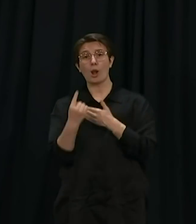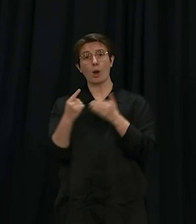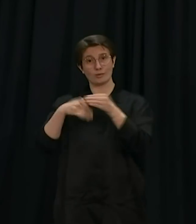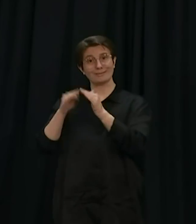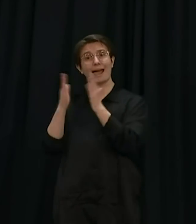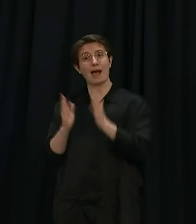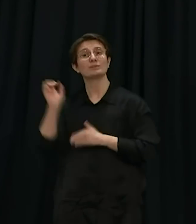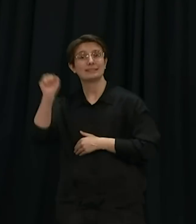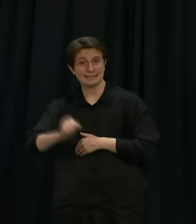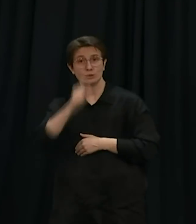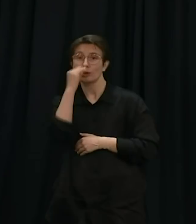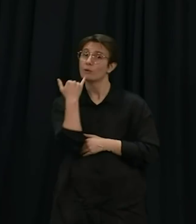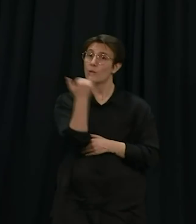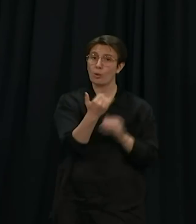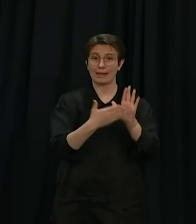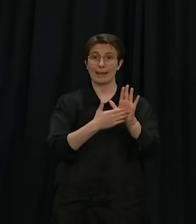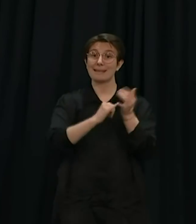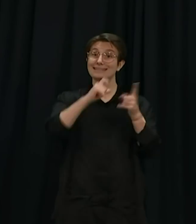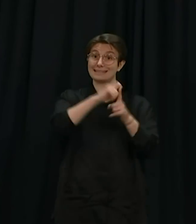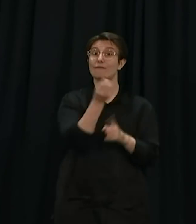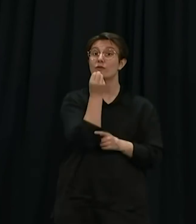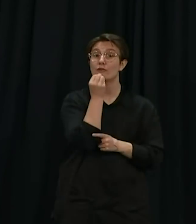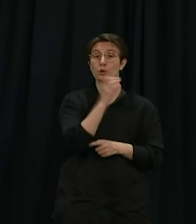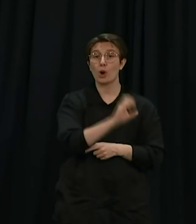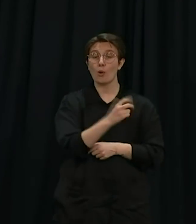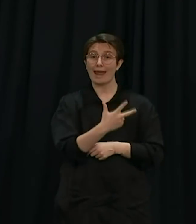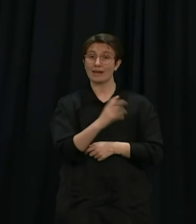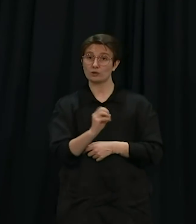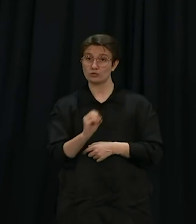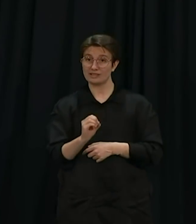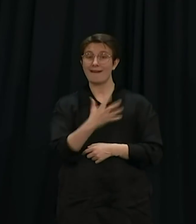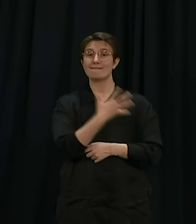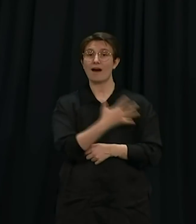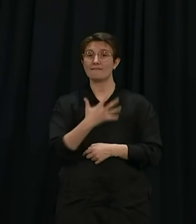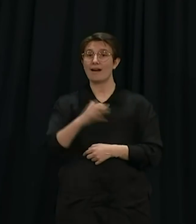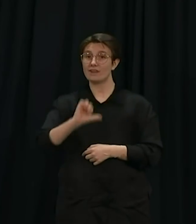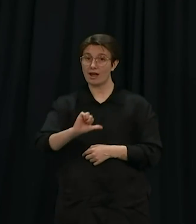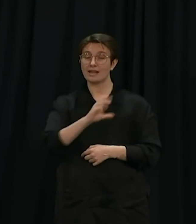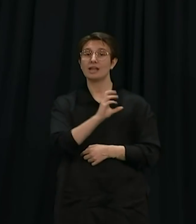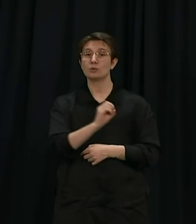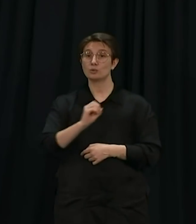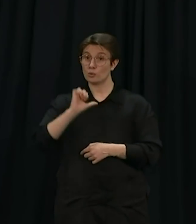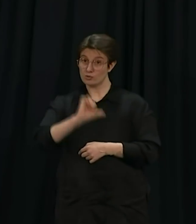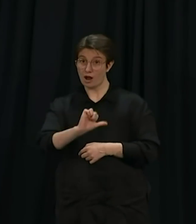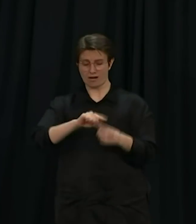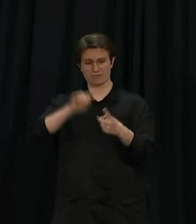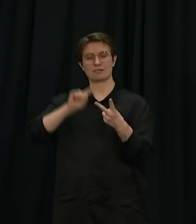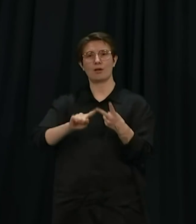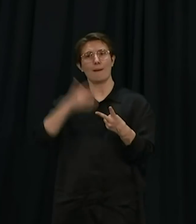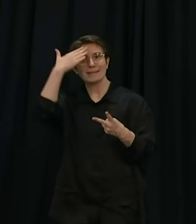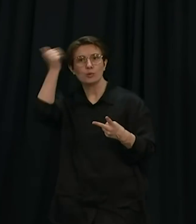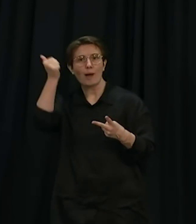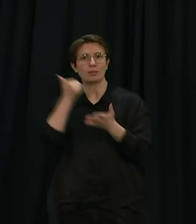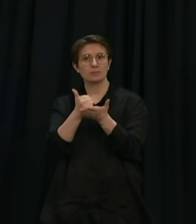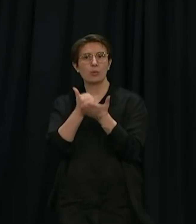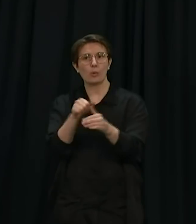again. For food, MSD, 0800 559 009. Mental health support or